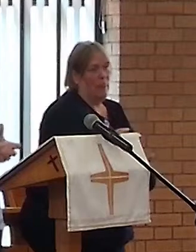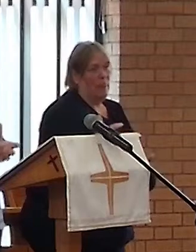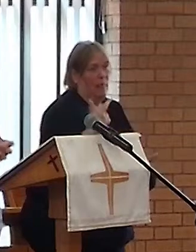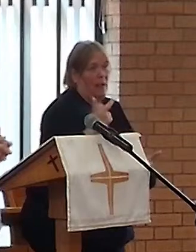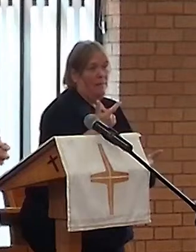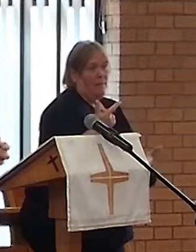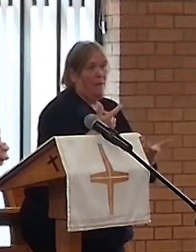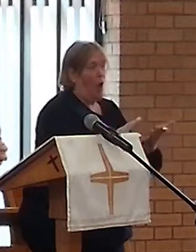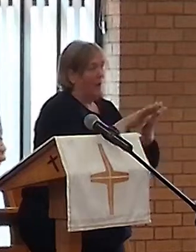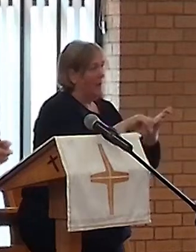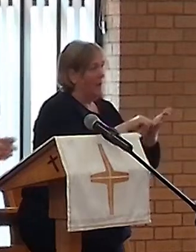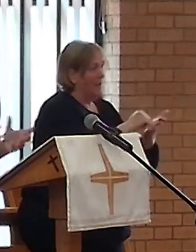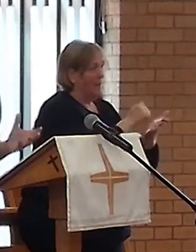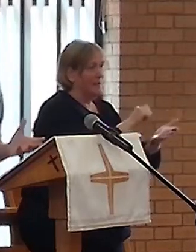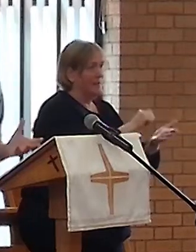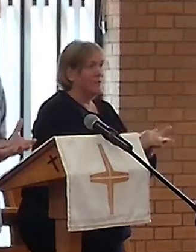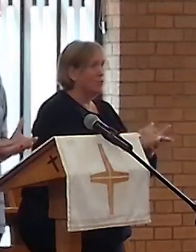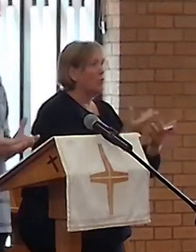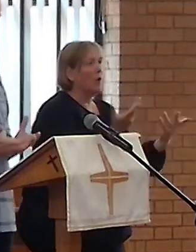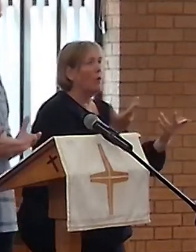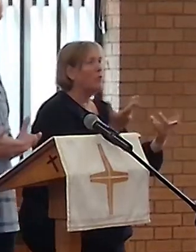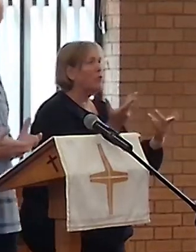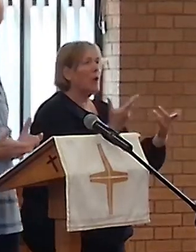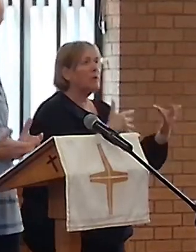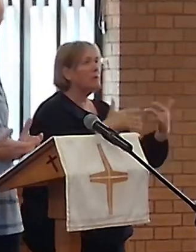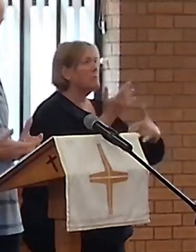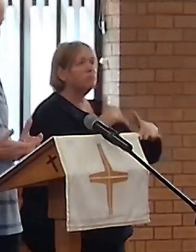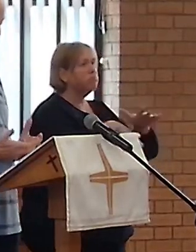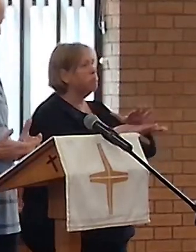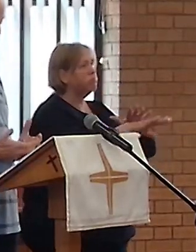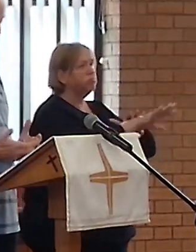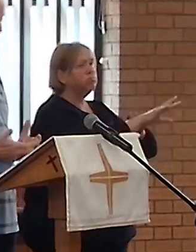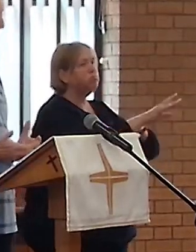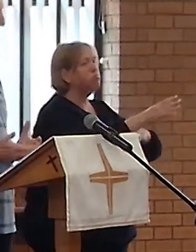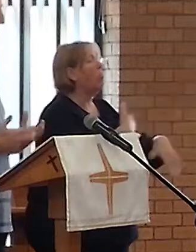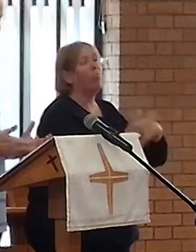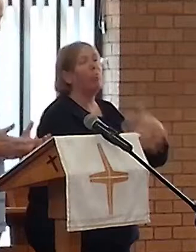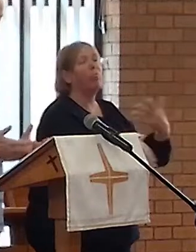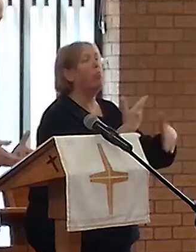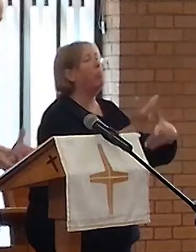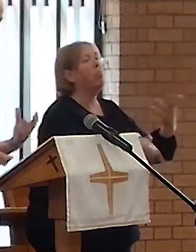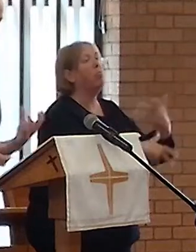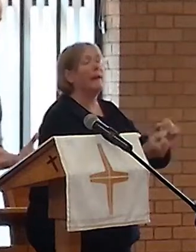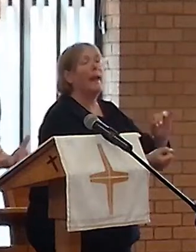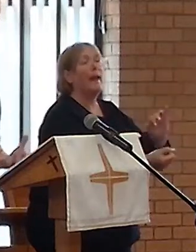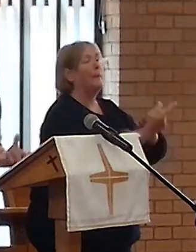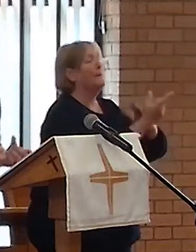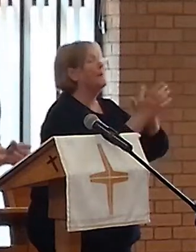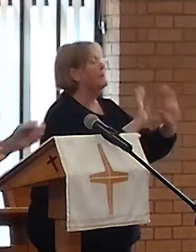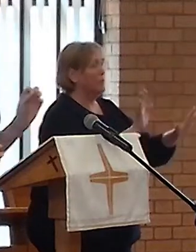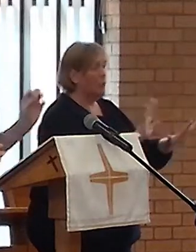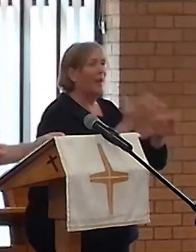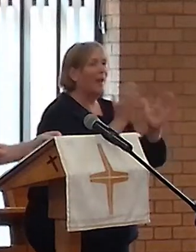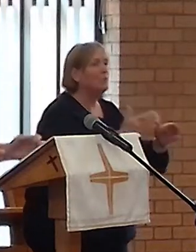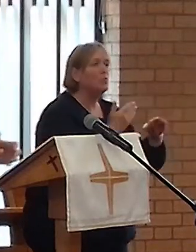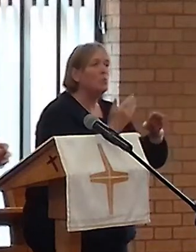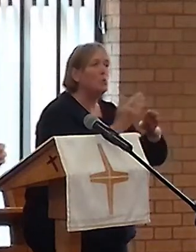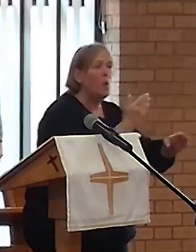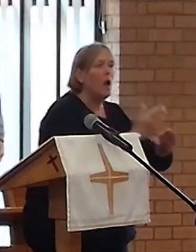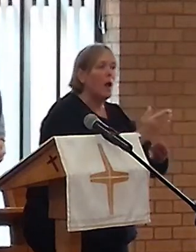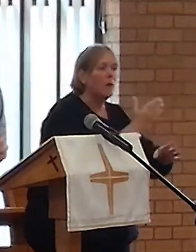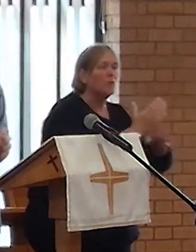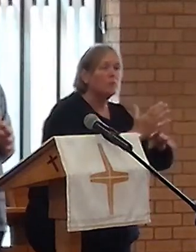drift. We are not passive spectators. On the contrary, we are purposefully to put away from